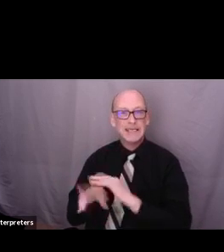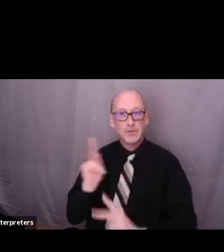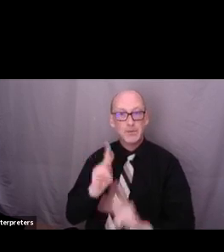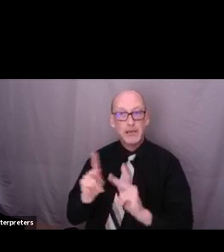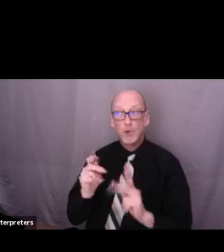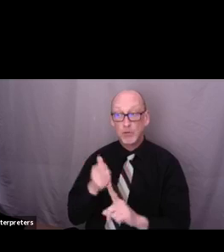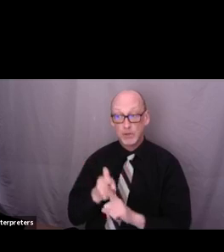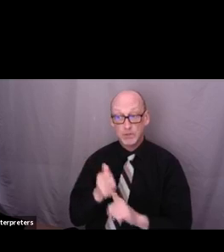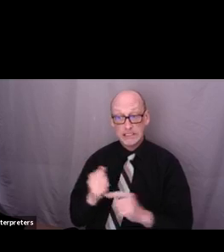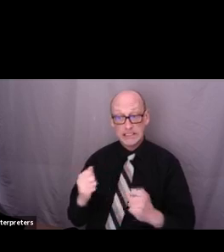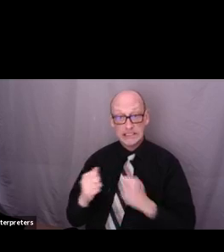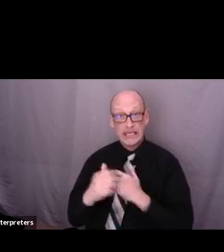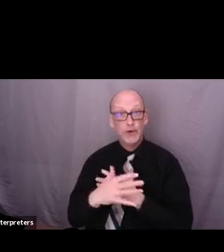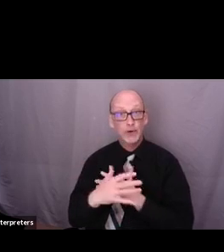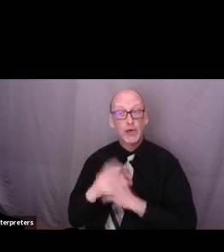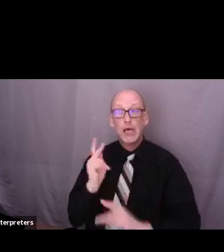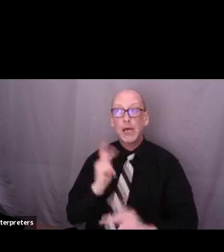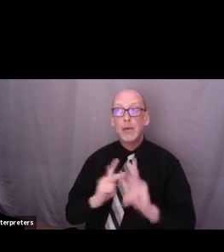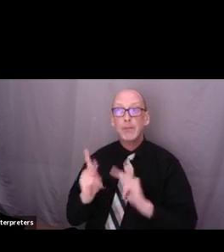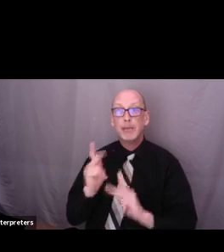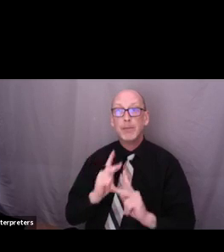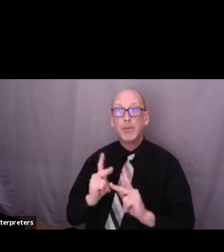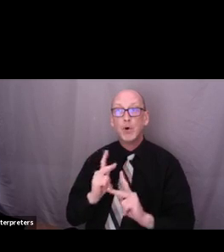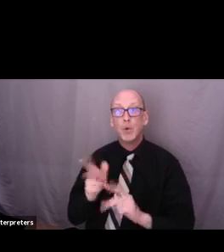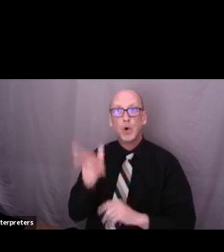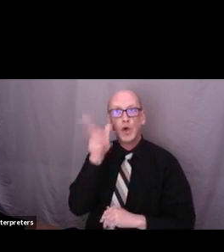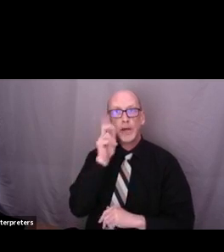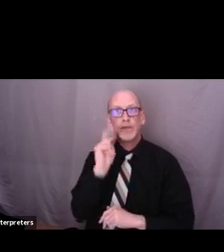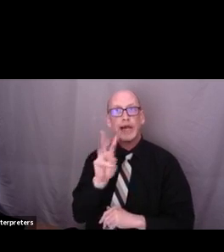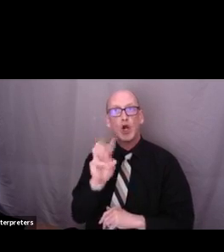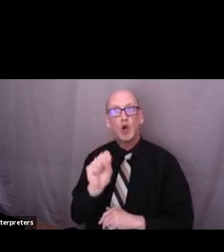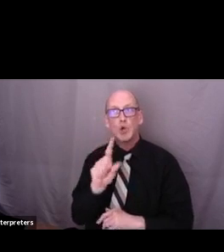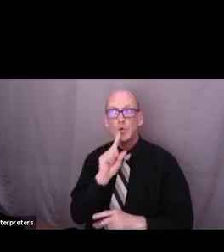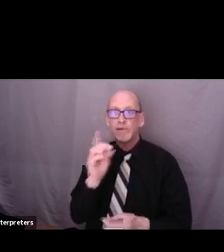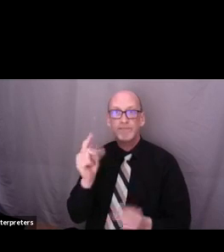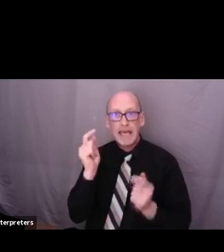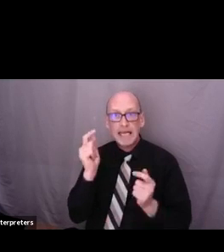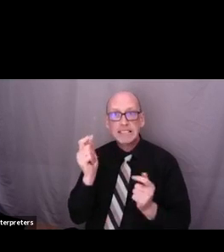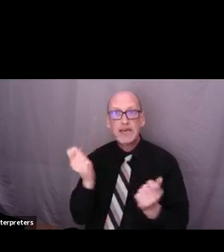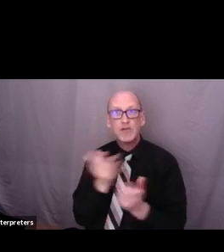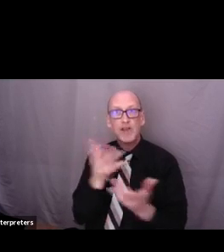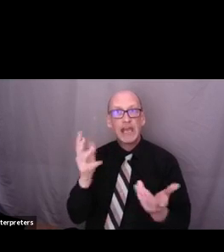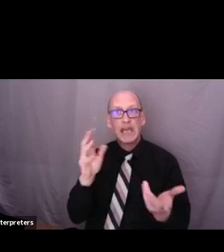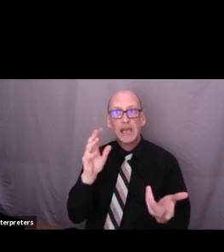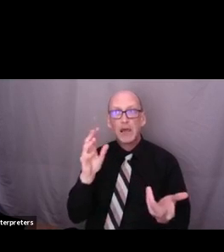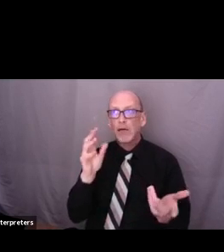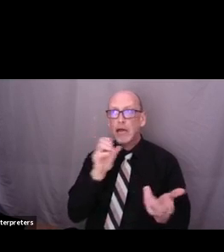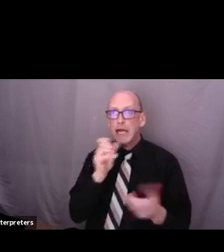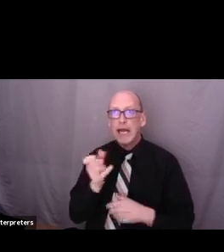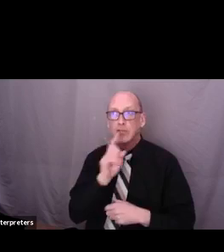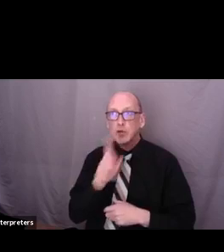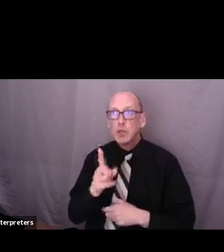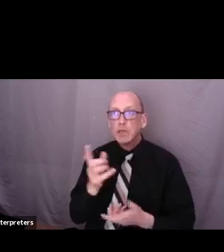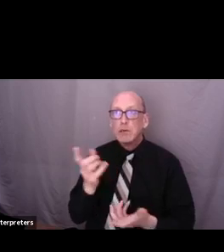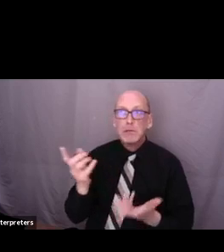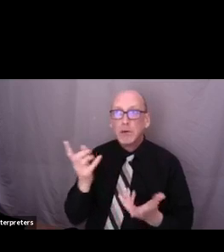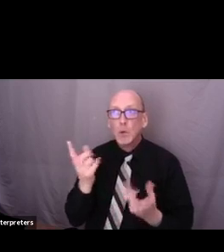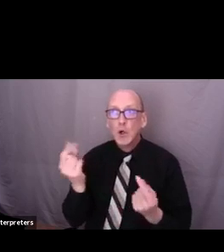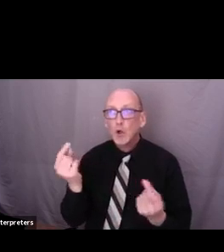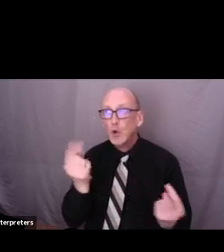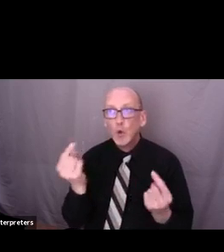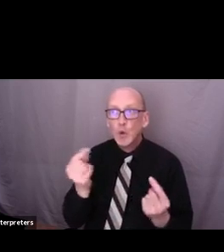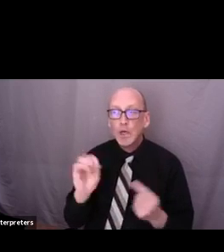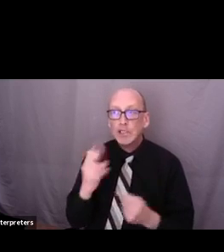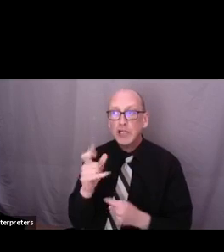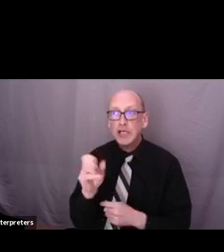scared. People were getting this news coming very fast, and things were very uncertain. And the shelves were bare. And so they